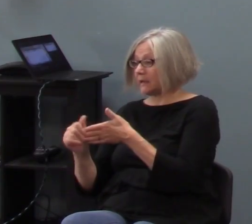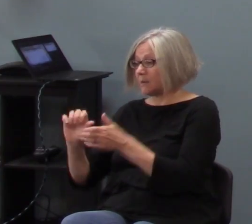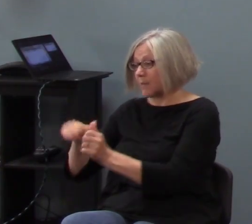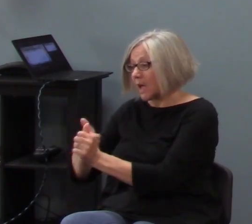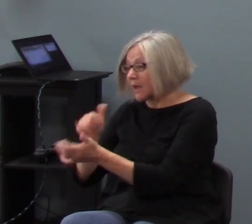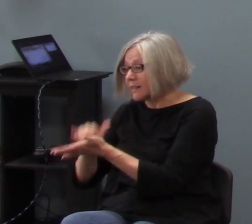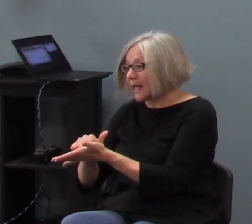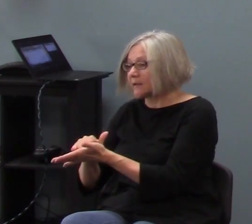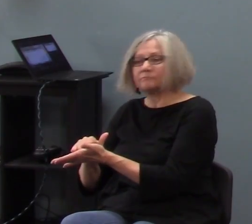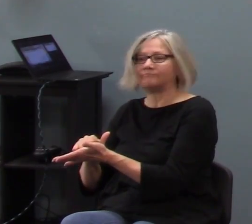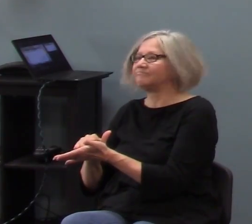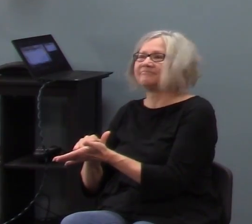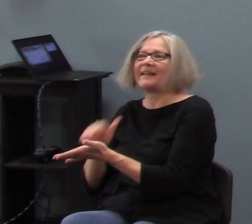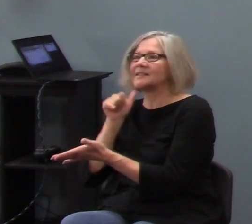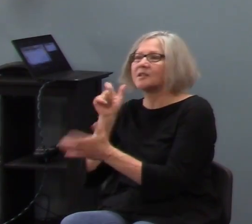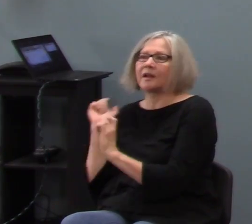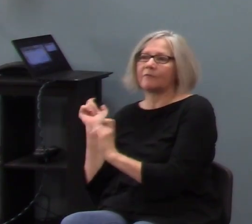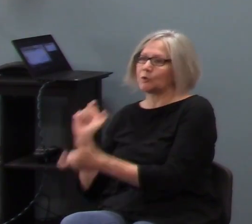evolution.